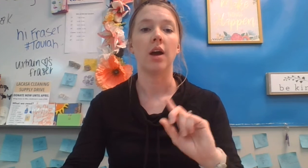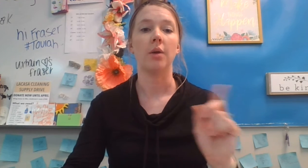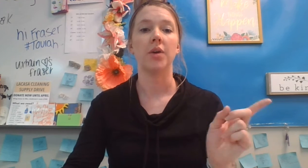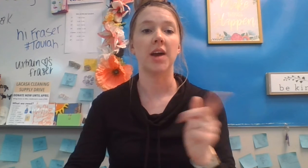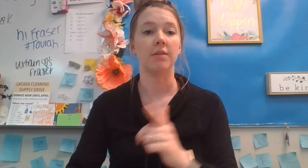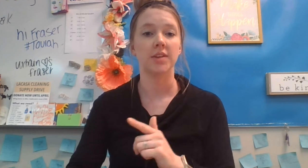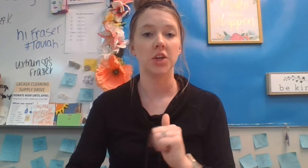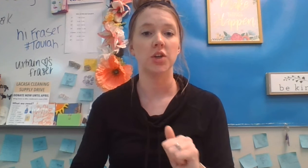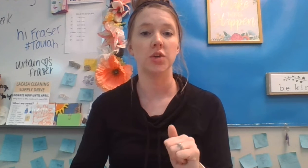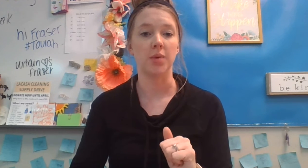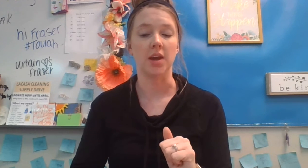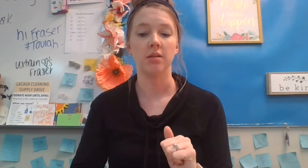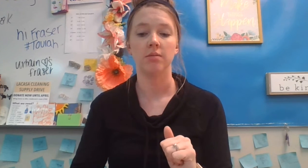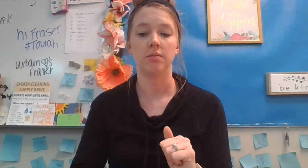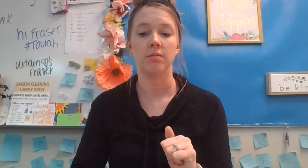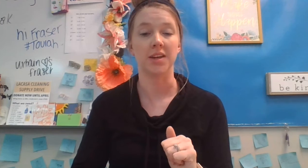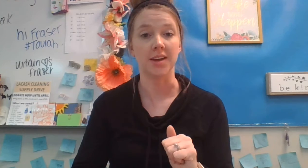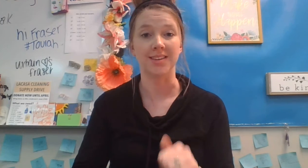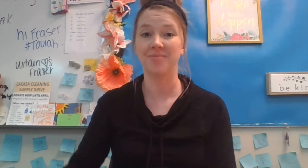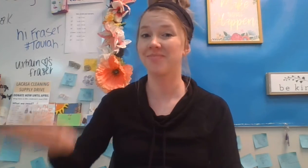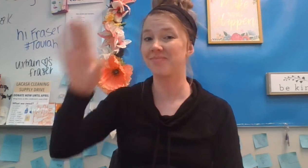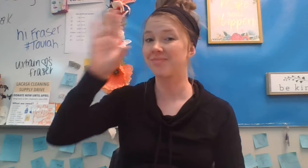I want the conversation to be like this.